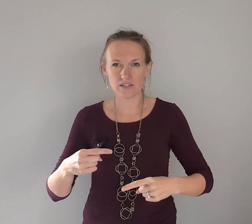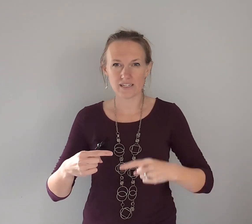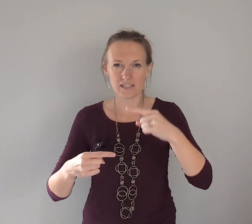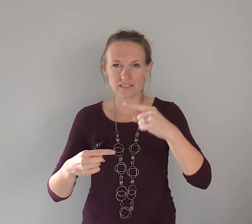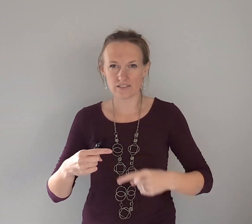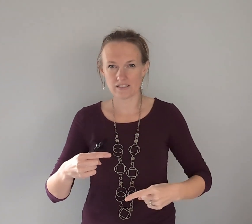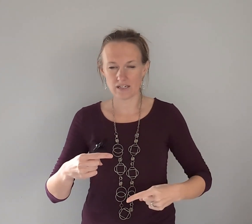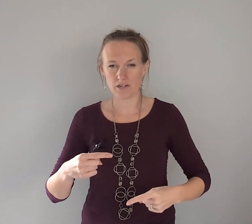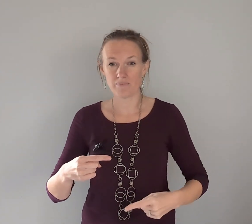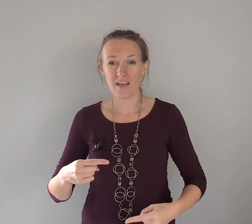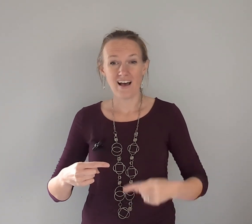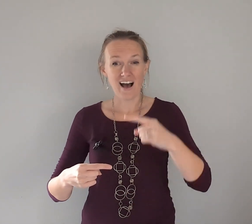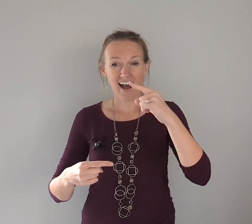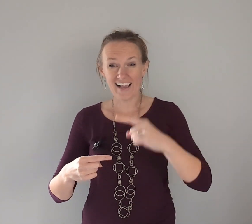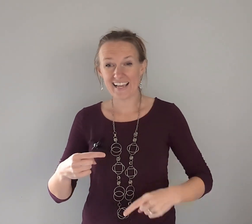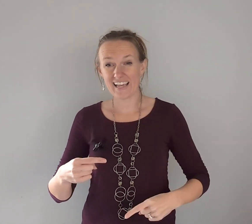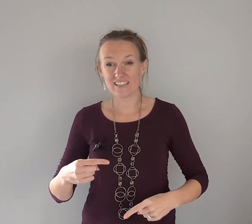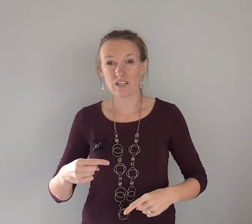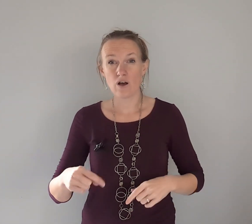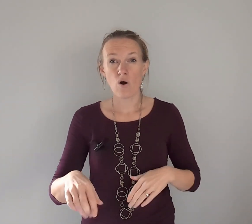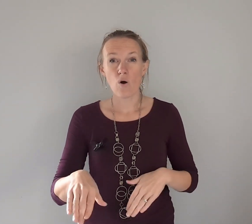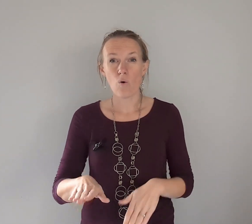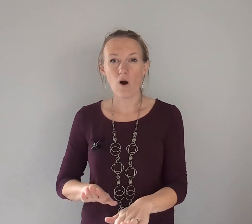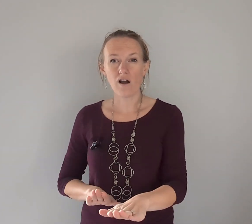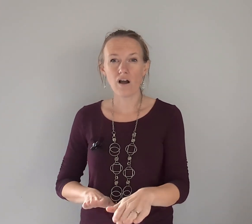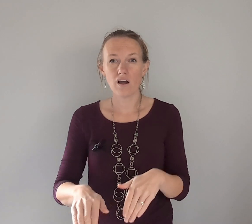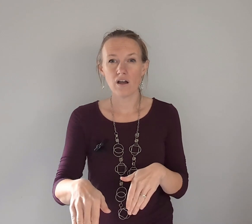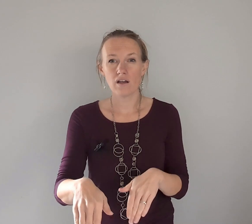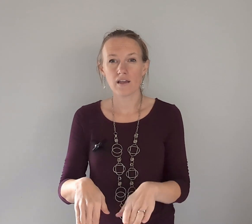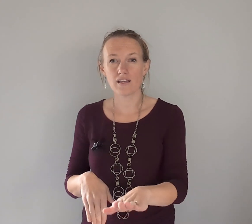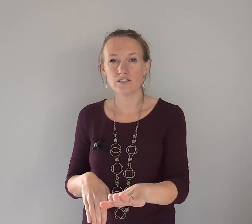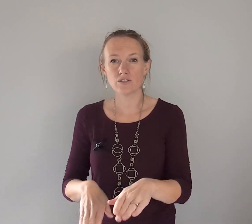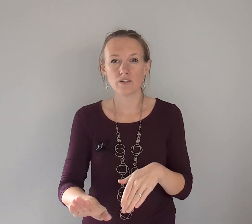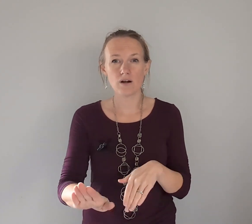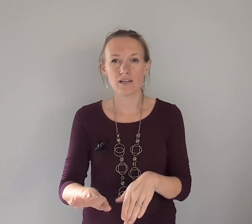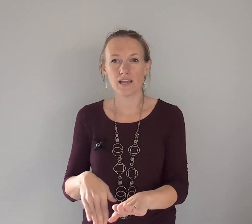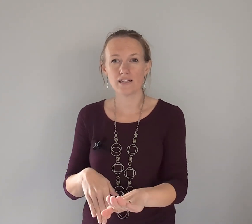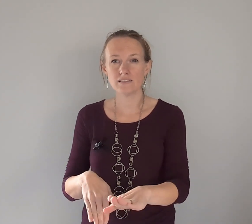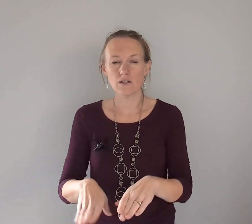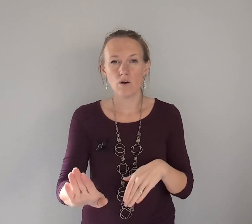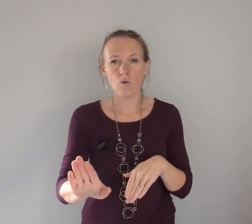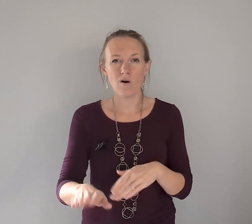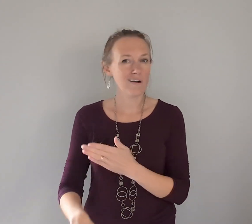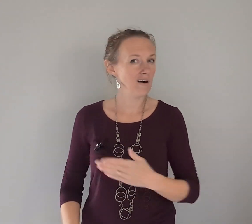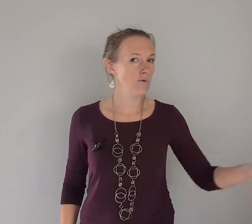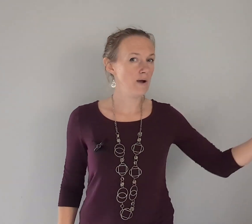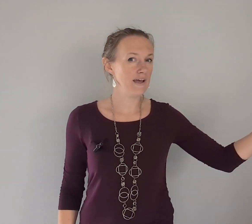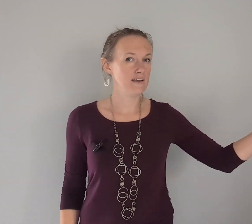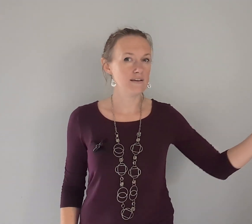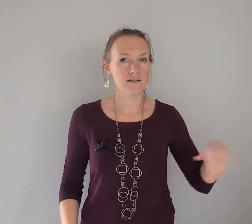striking against your non-dominant. I can't walk. Okay, showing your walking hands. Walk away.